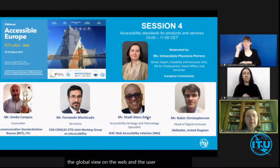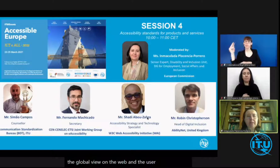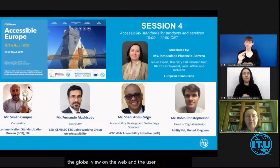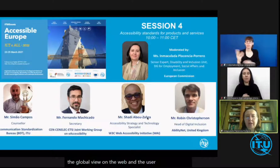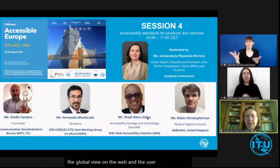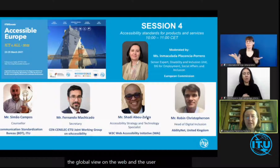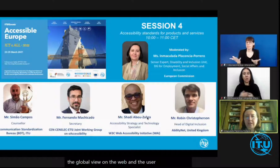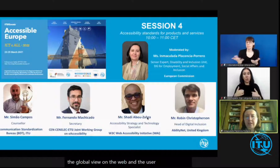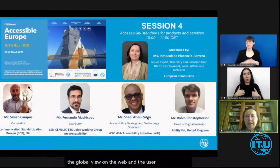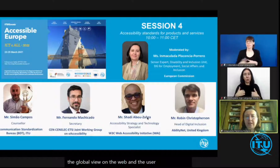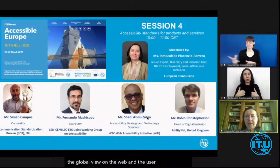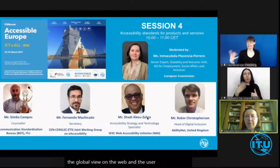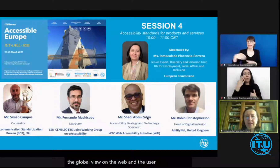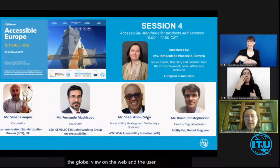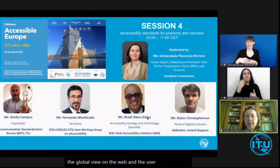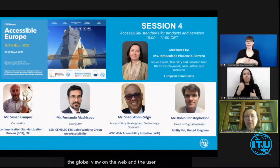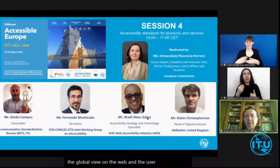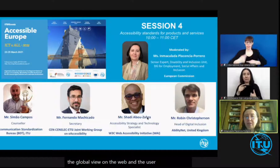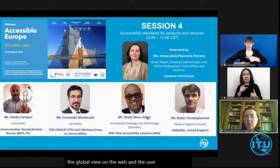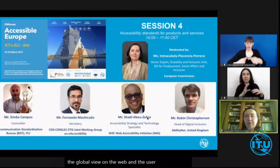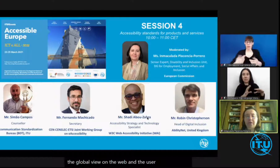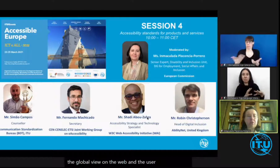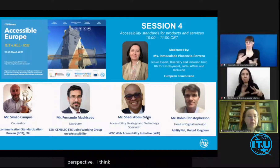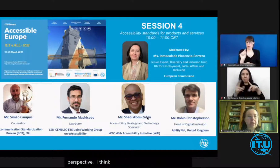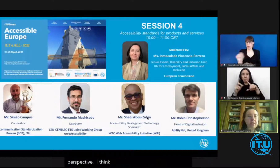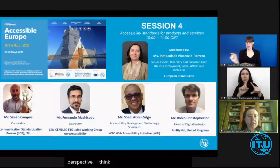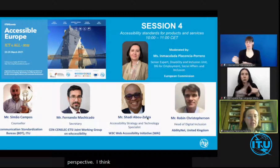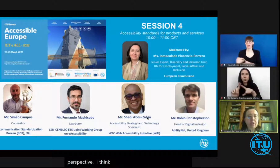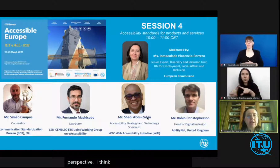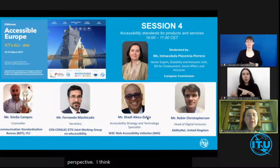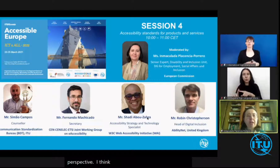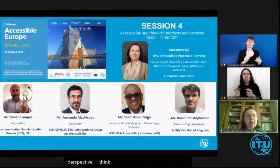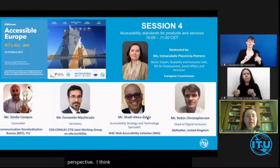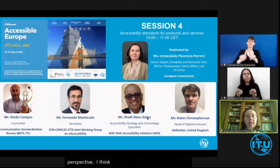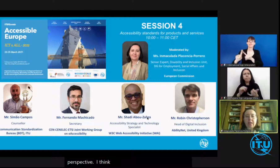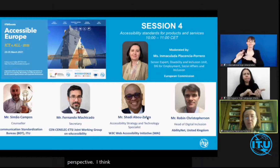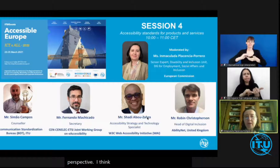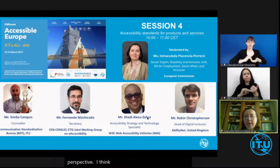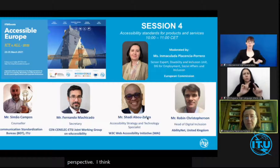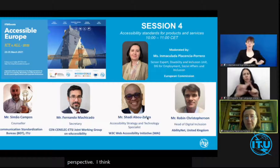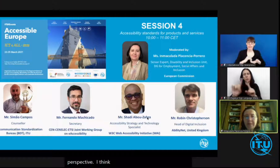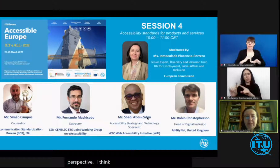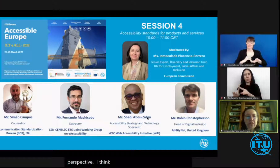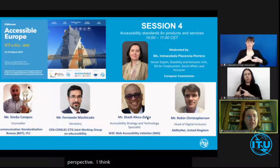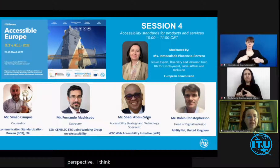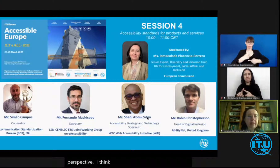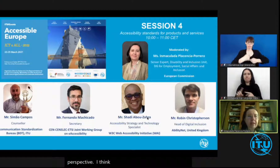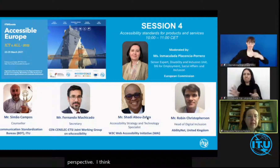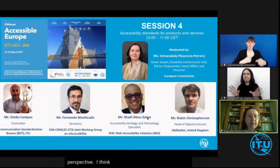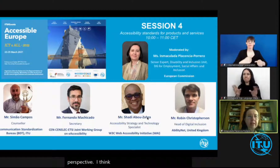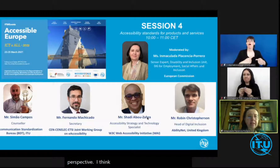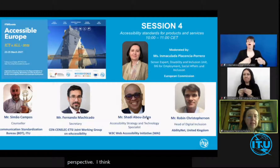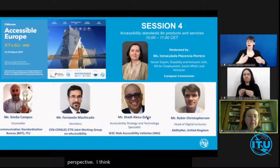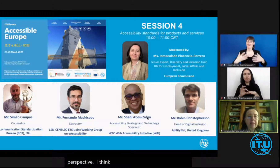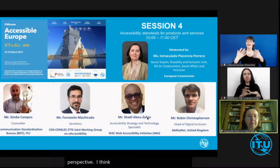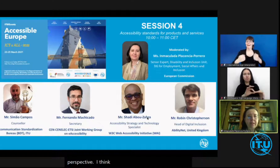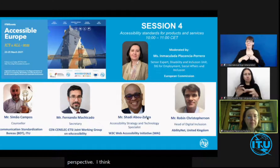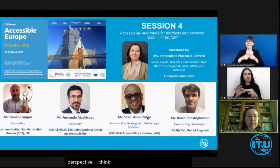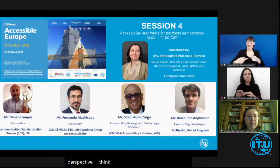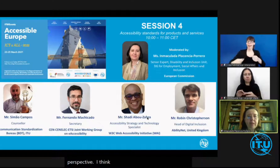these different developments through different organizations are well complementing each other and